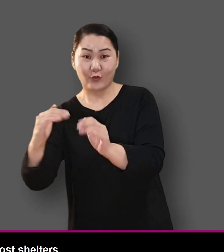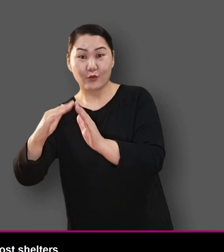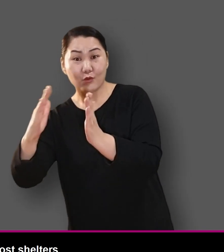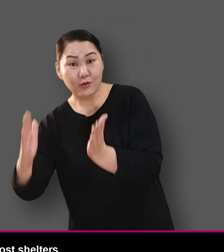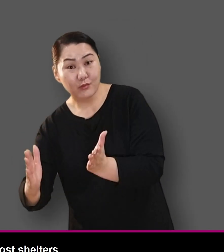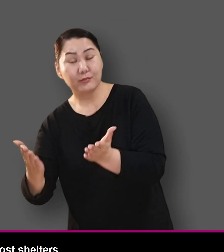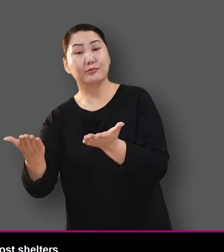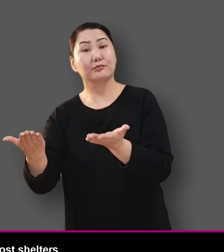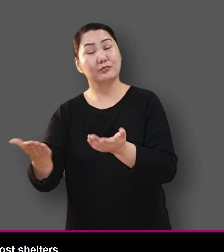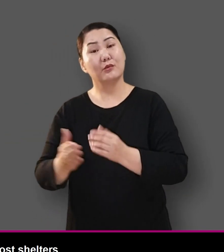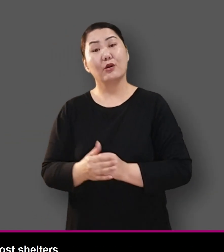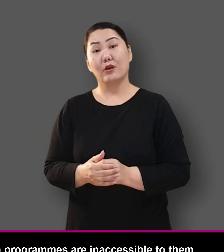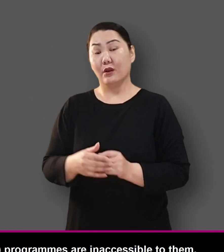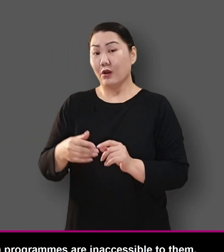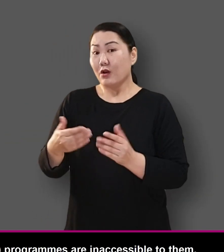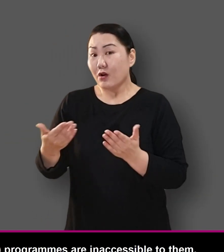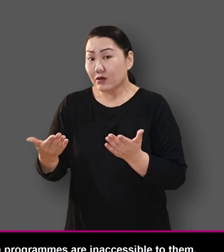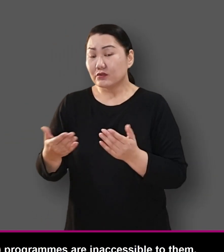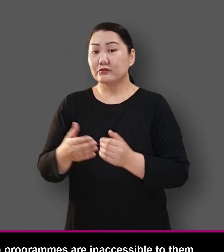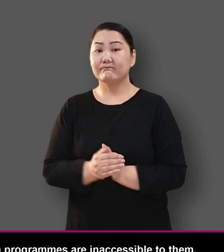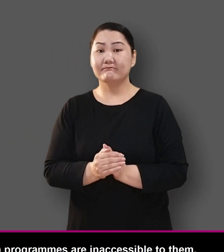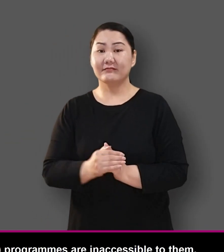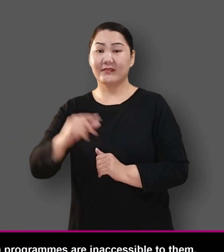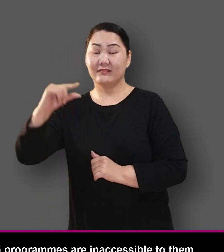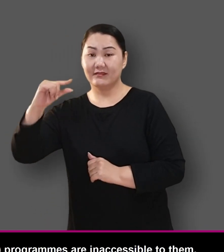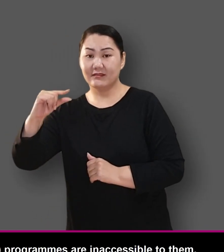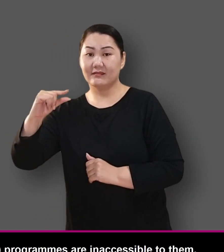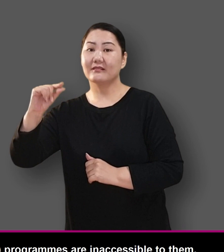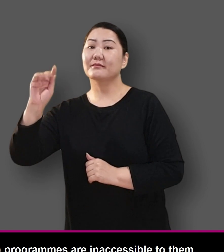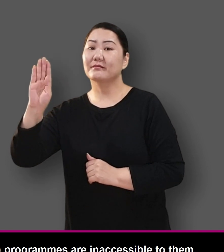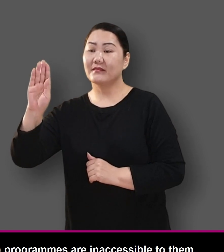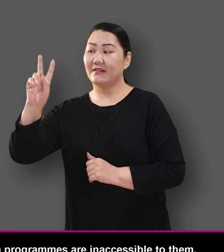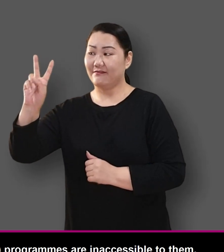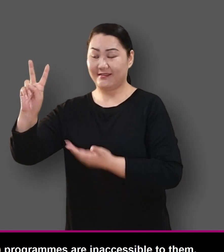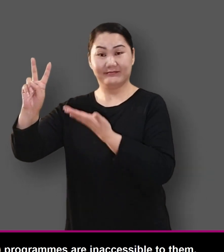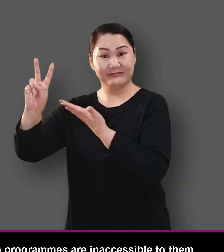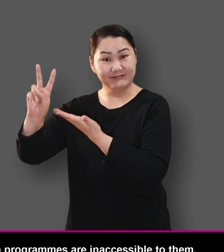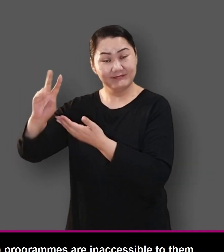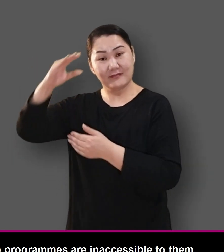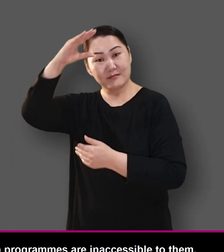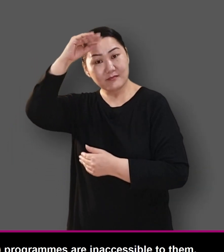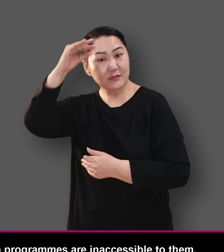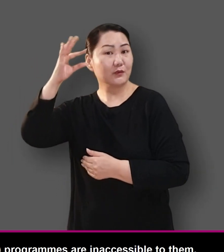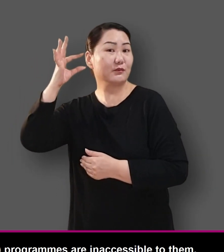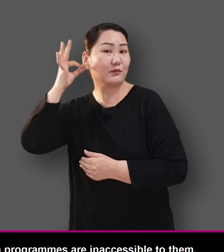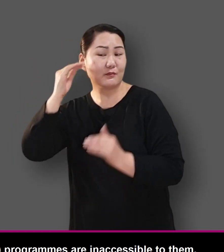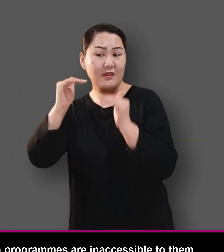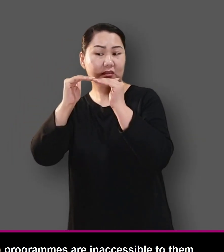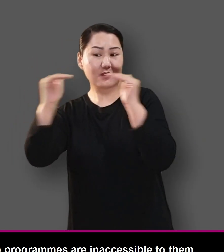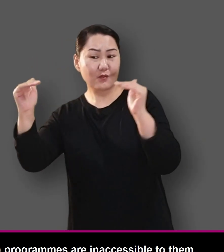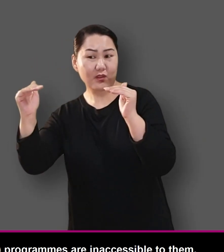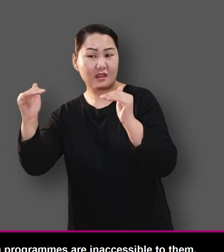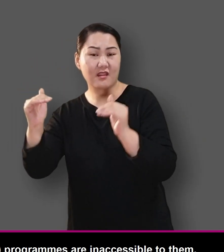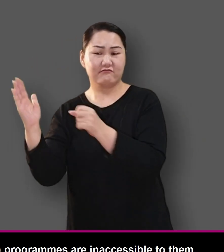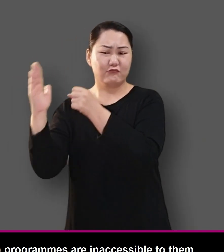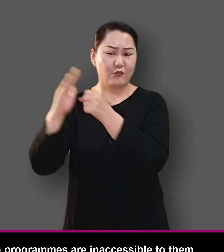But most shelters and gender-based violence (GBV) programs are inaccessible to them.